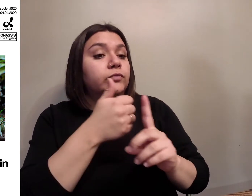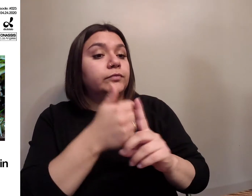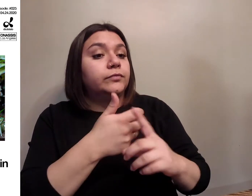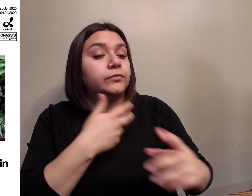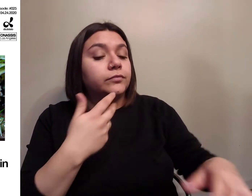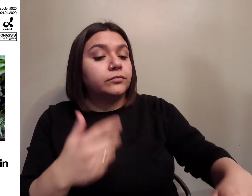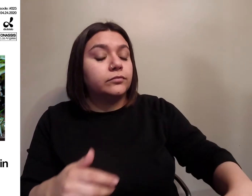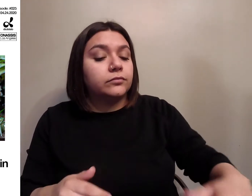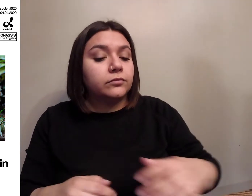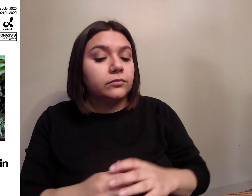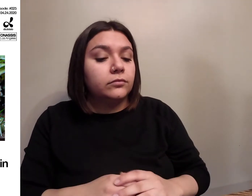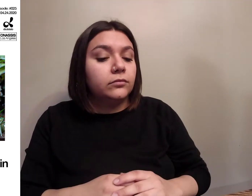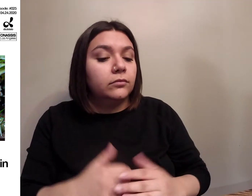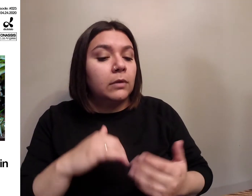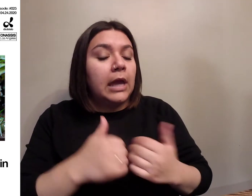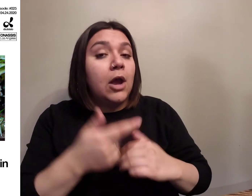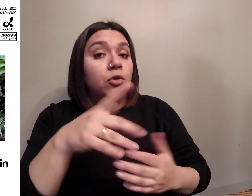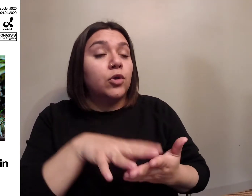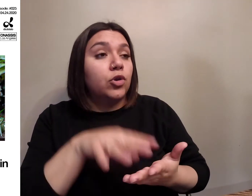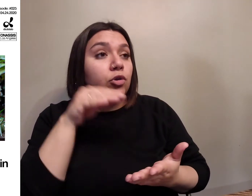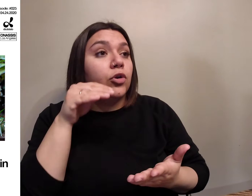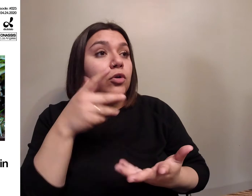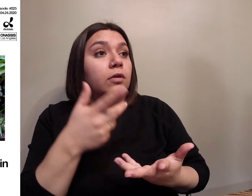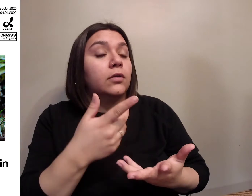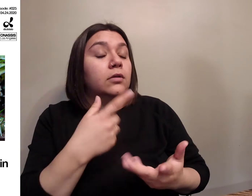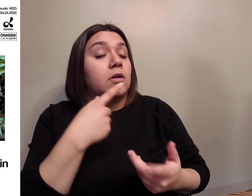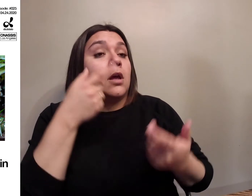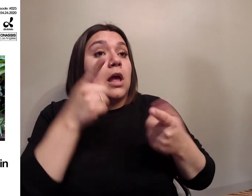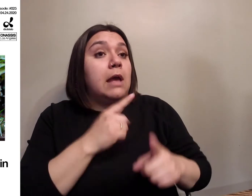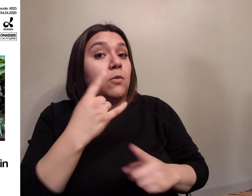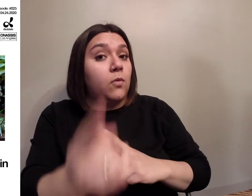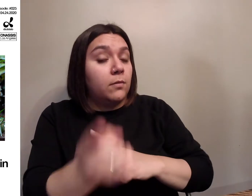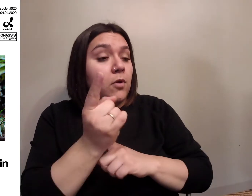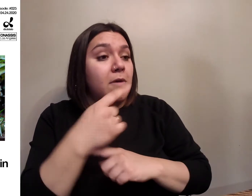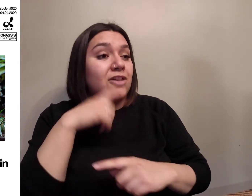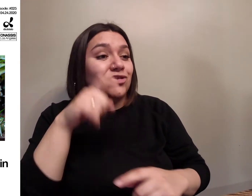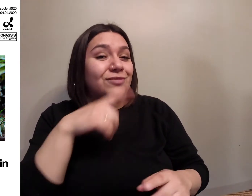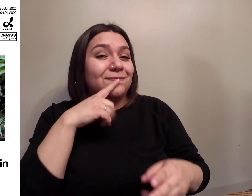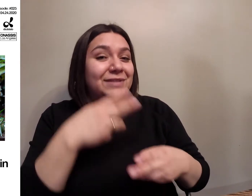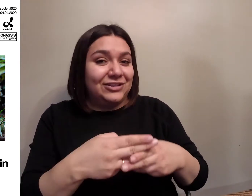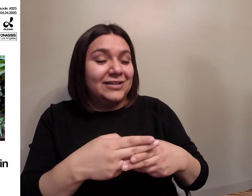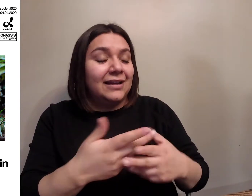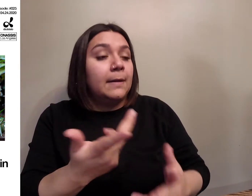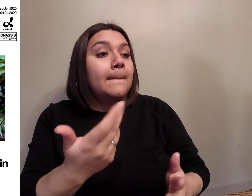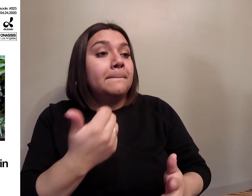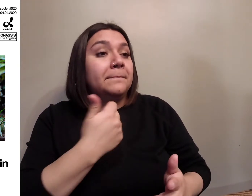words and the way in which you